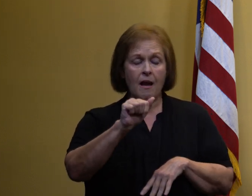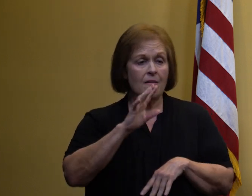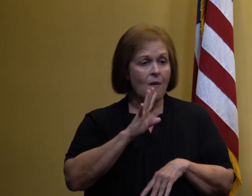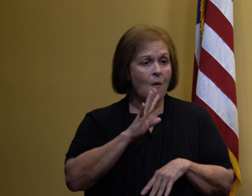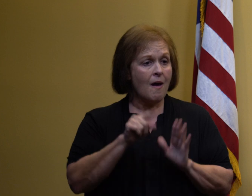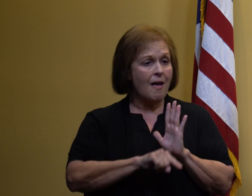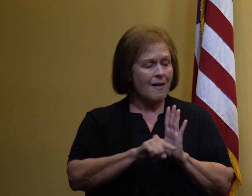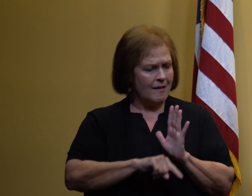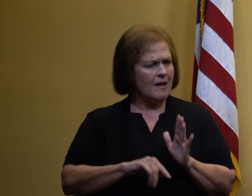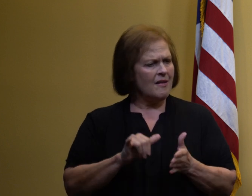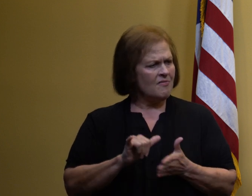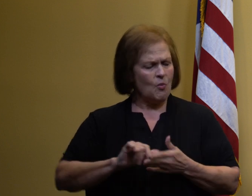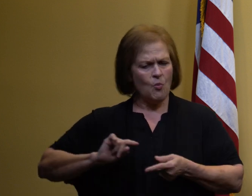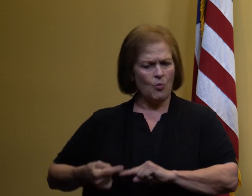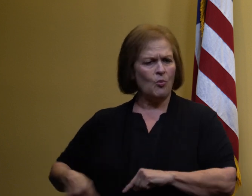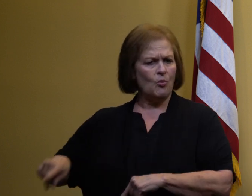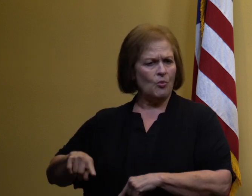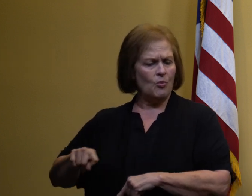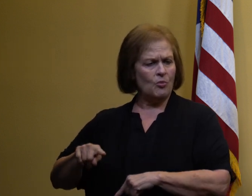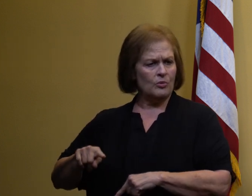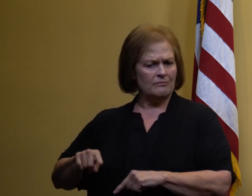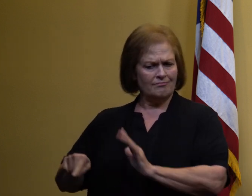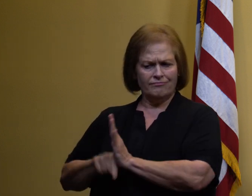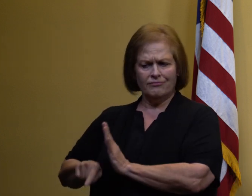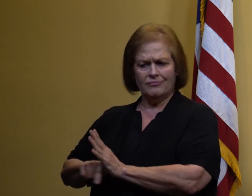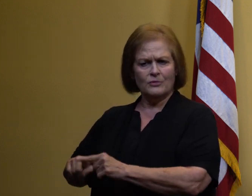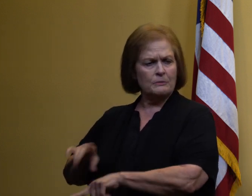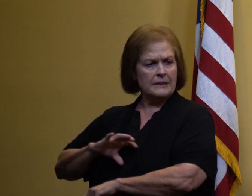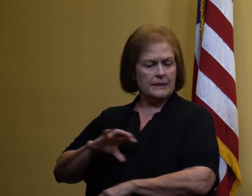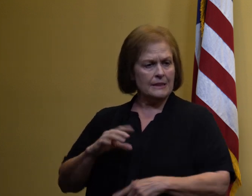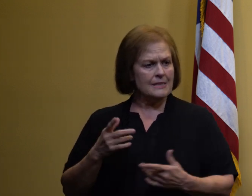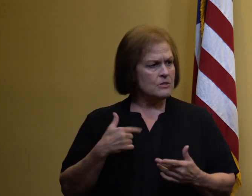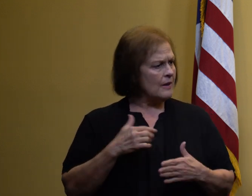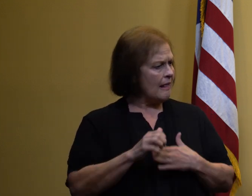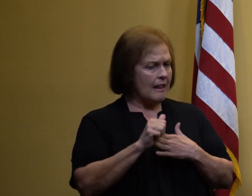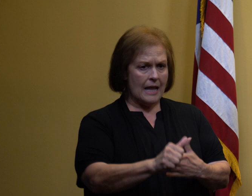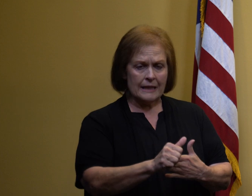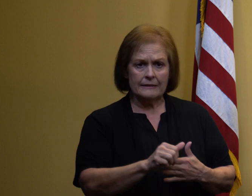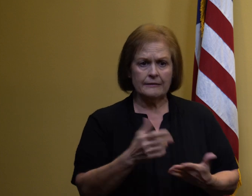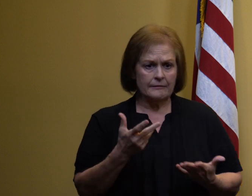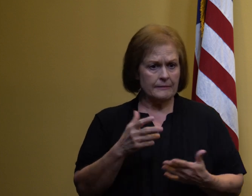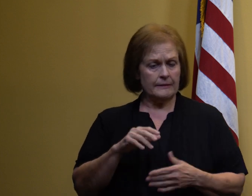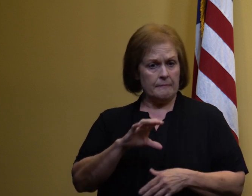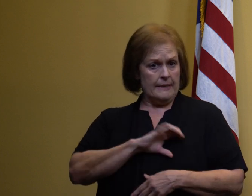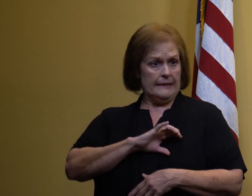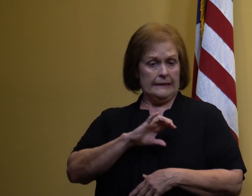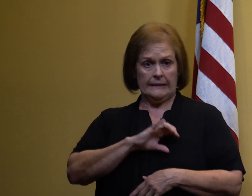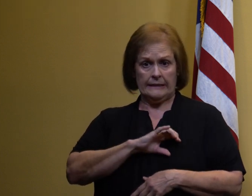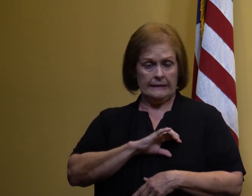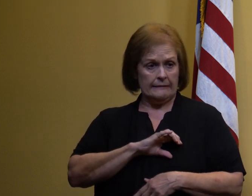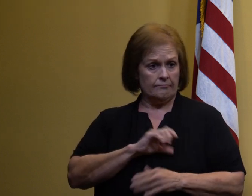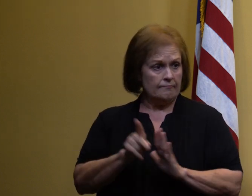negative impact. And in the middle of, when we are leading in this country, constitutional policing practices,